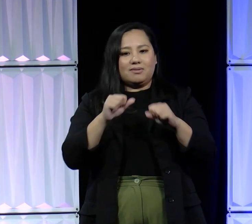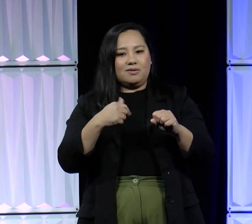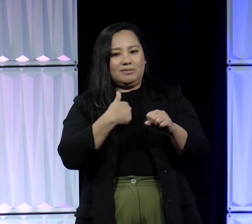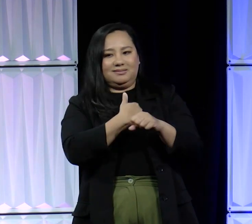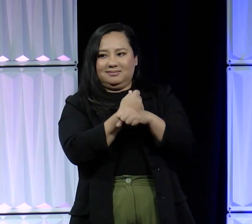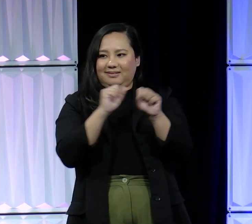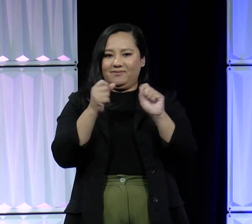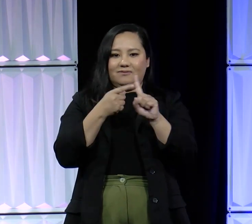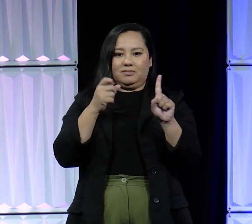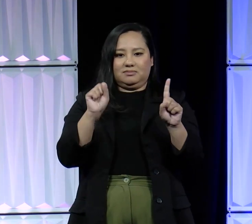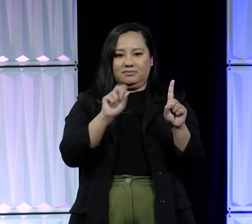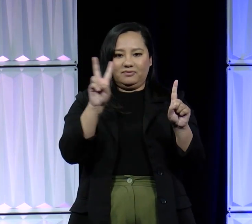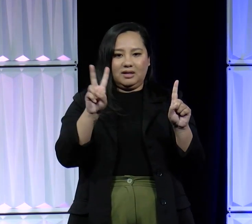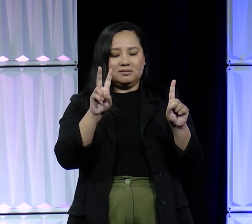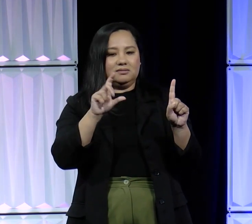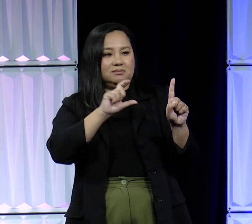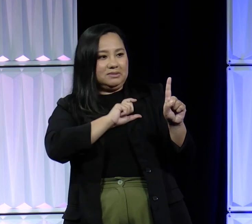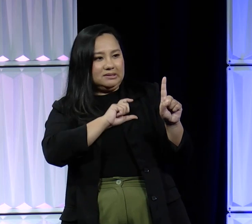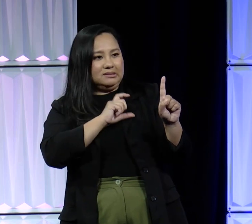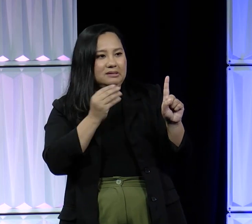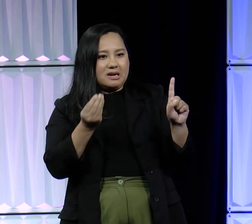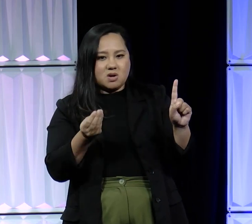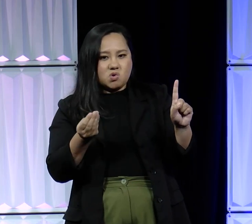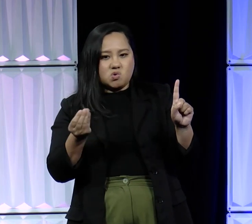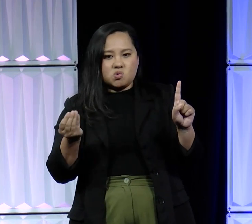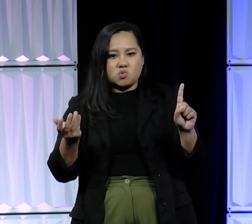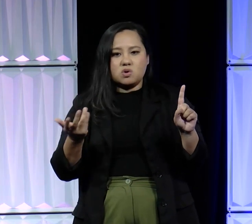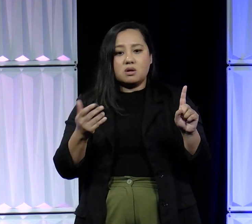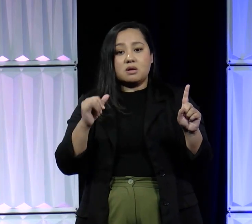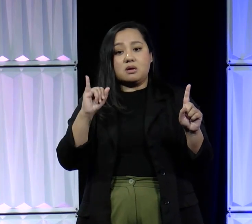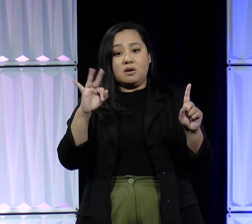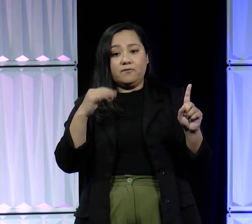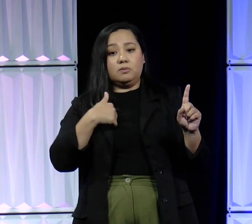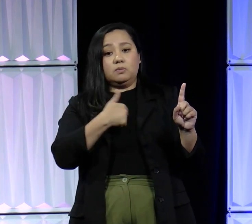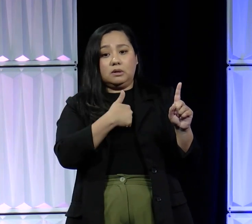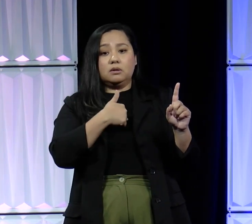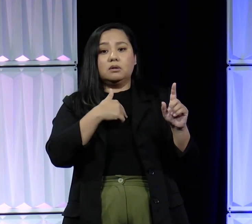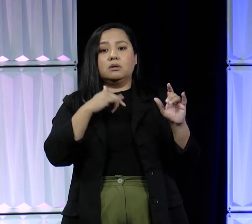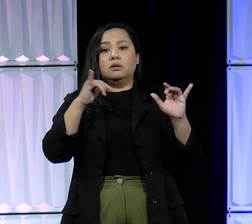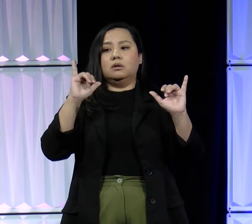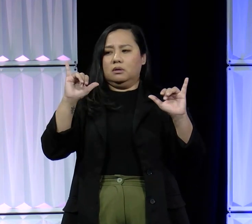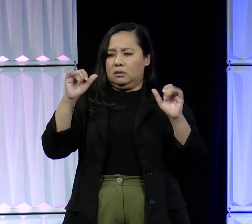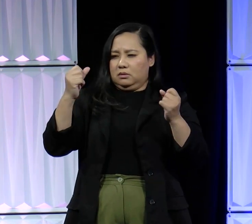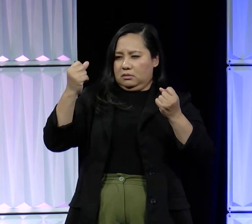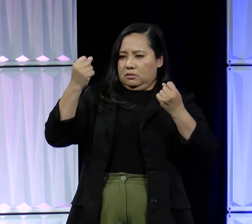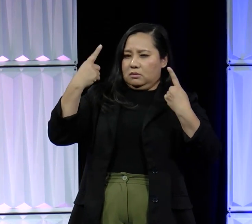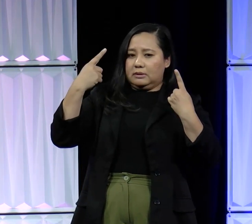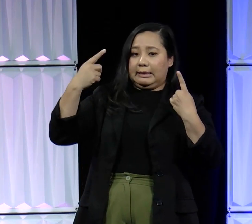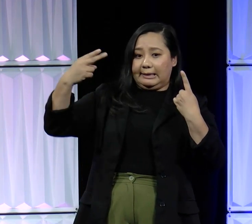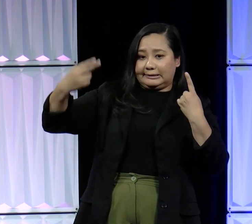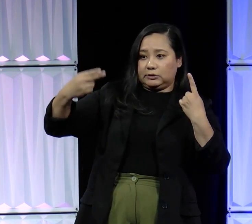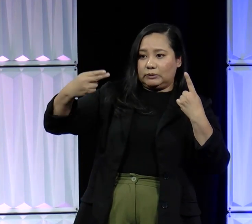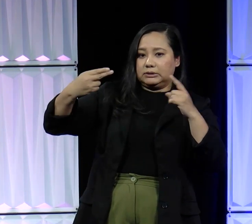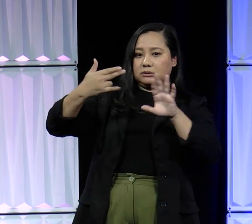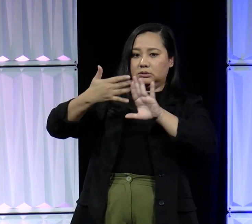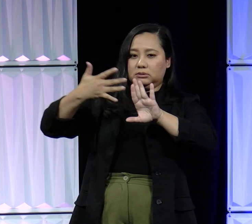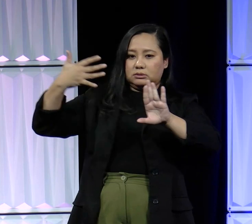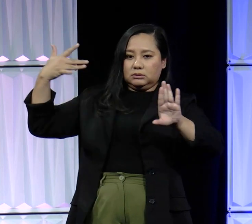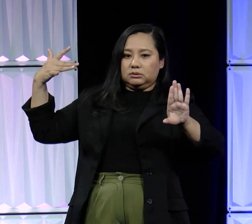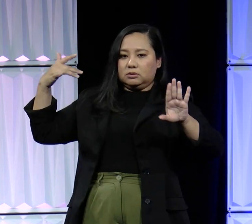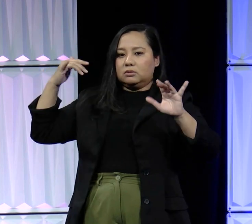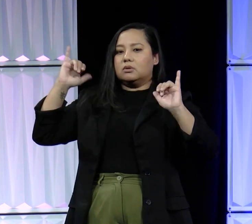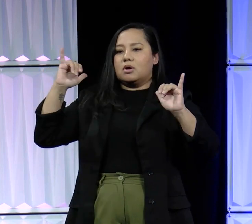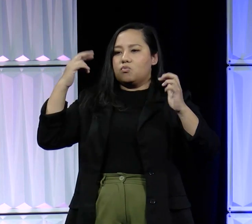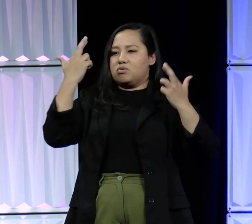fully understand this history of our system, we will start to point out that we can't be safe as long as this system